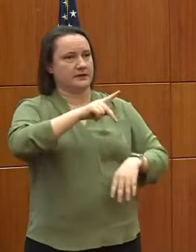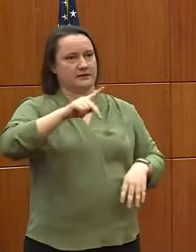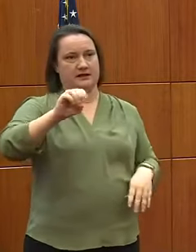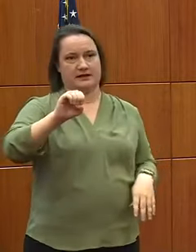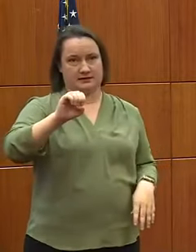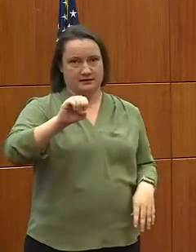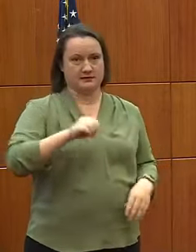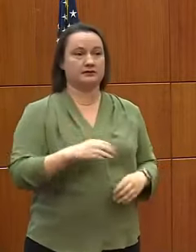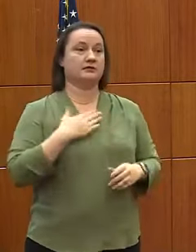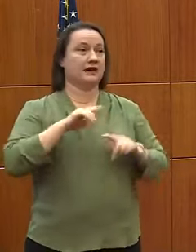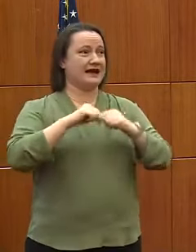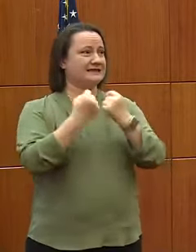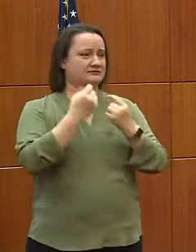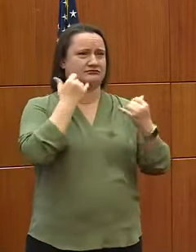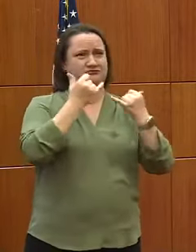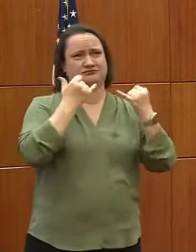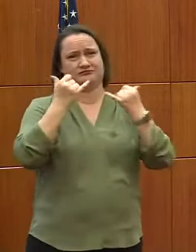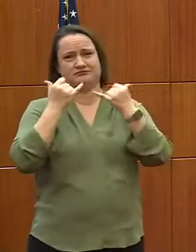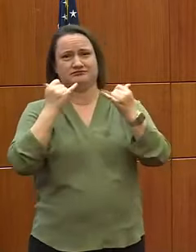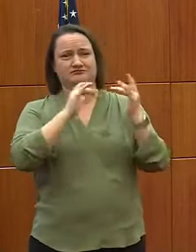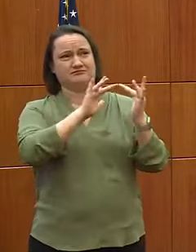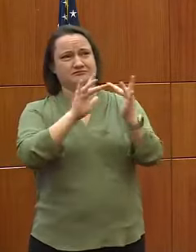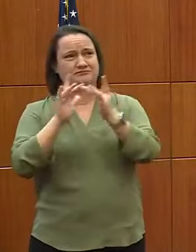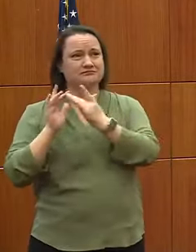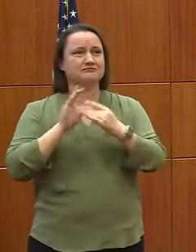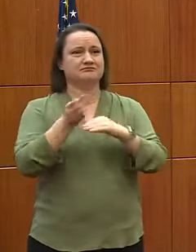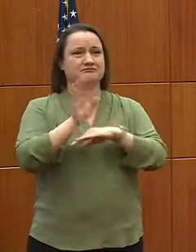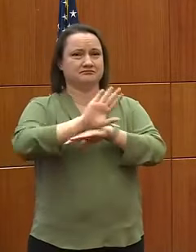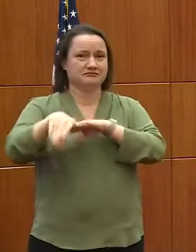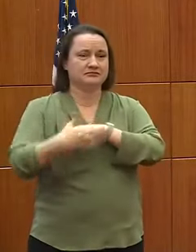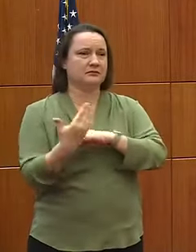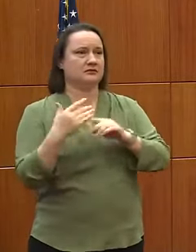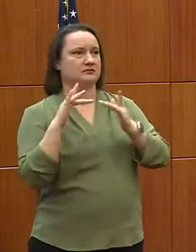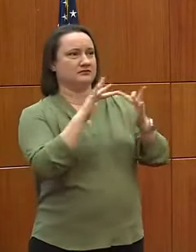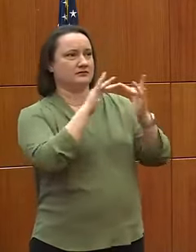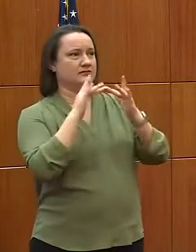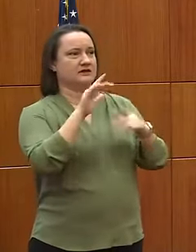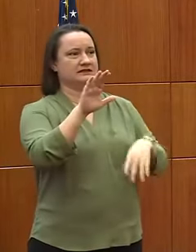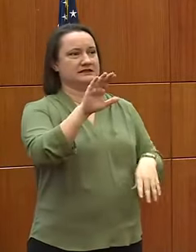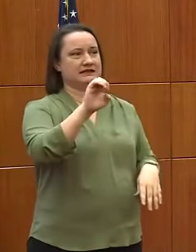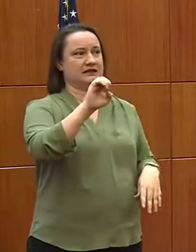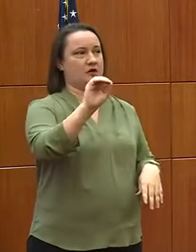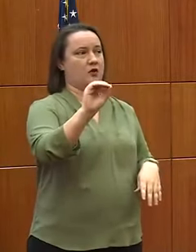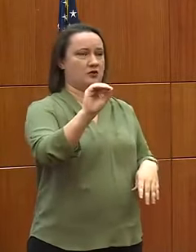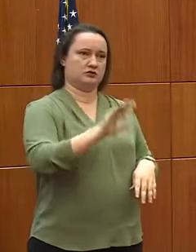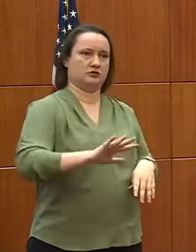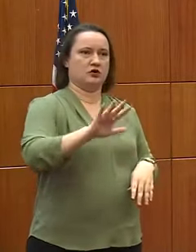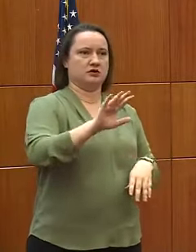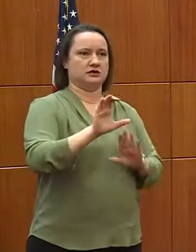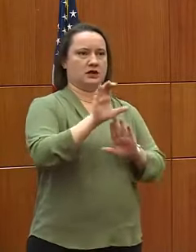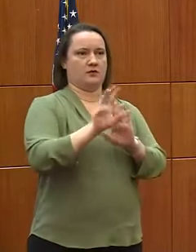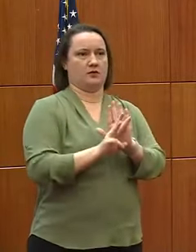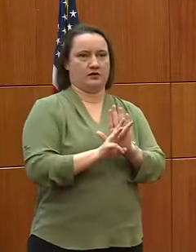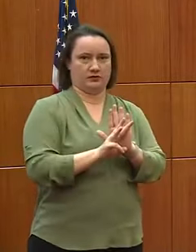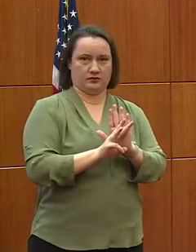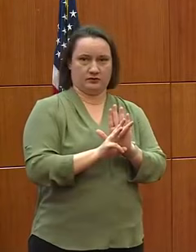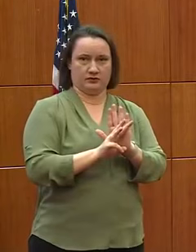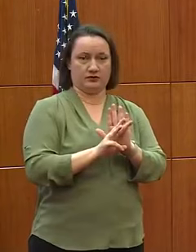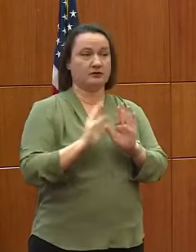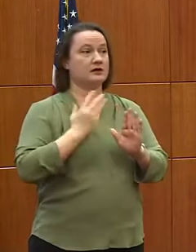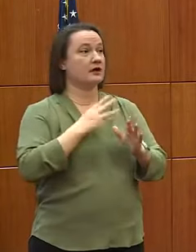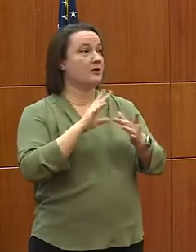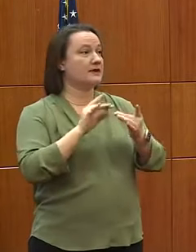been on the phone around the clock, reaching out to CEOs across our Commonwealth. Our message is